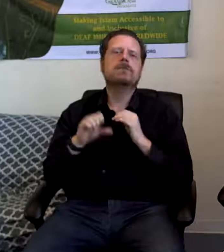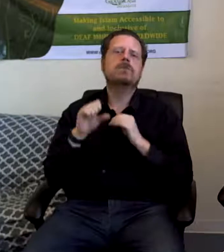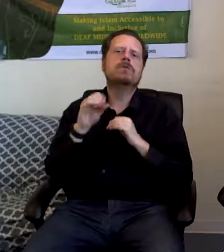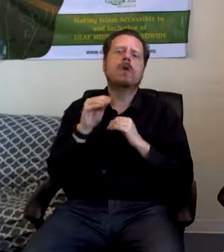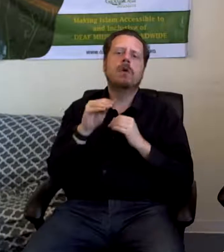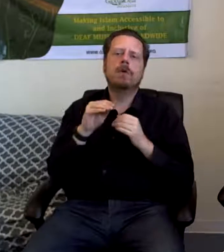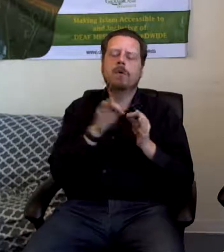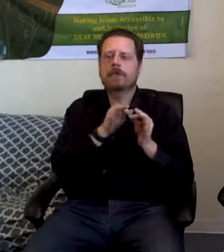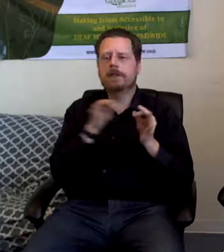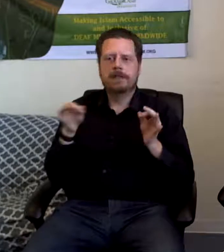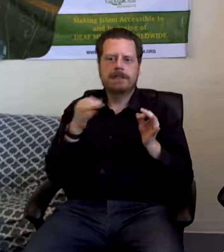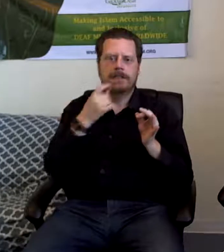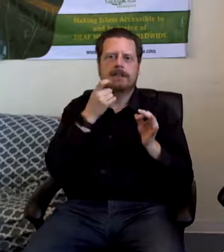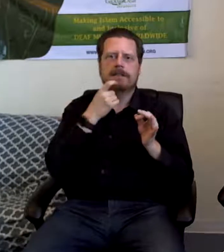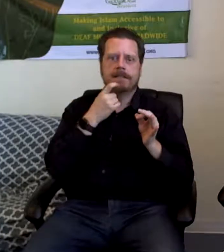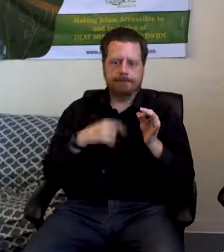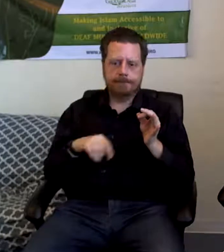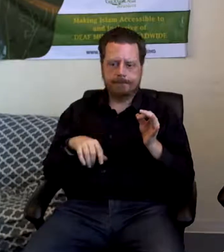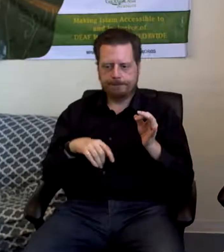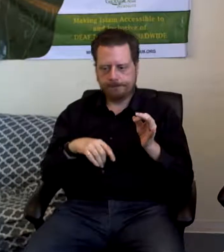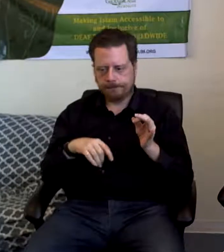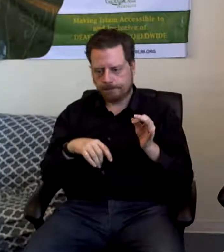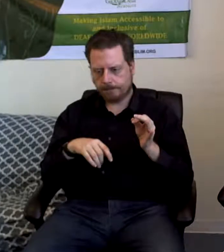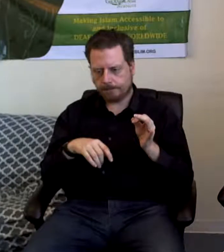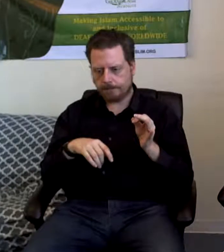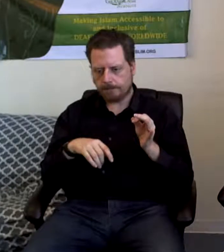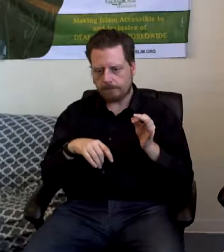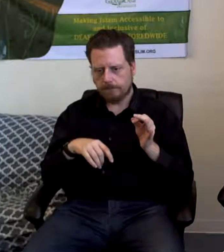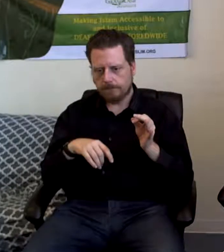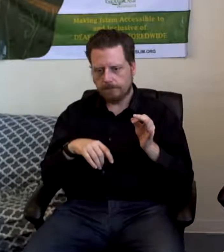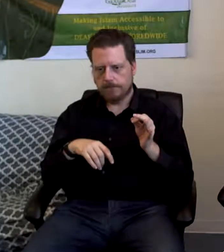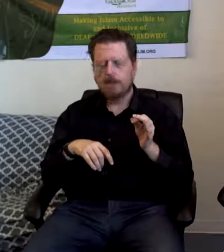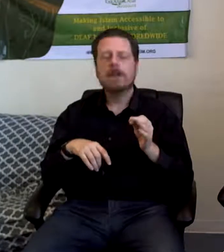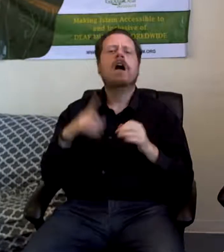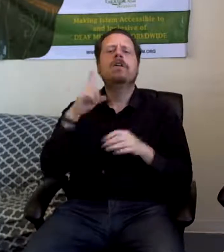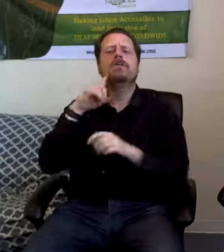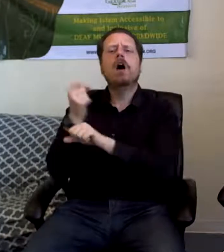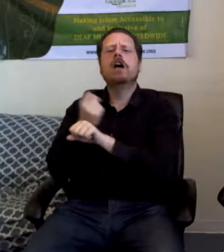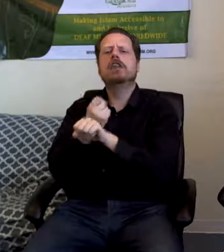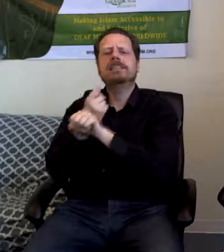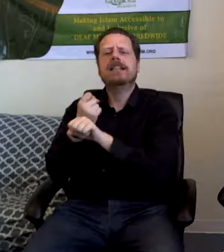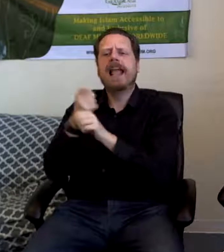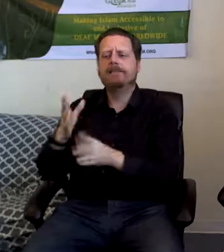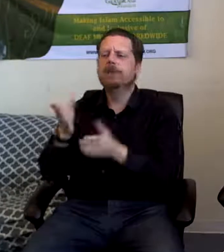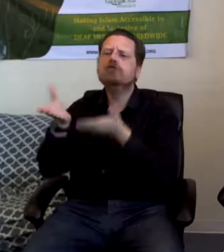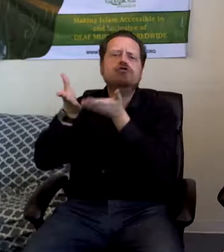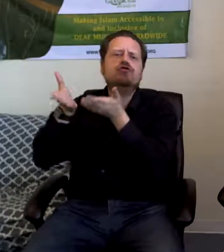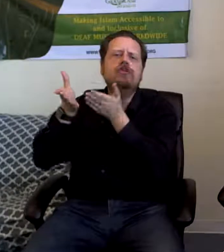so it says, as far as those servants or